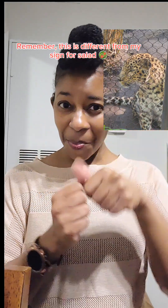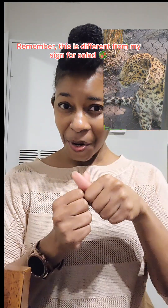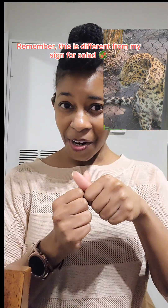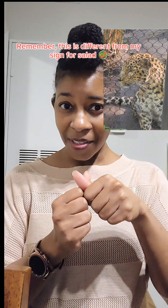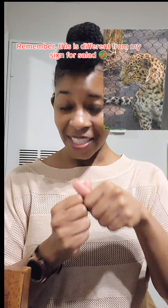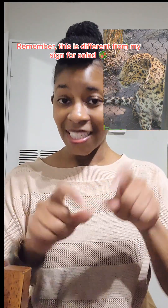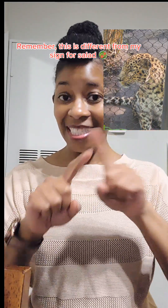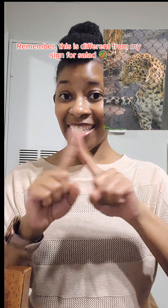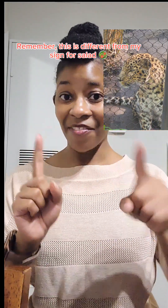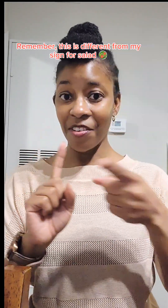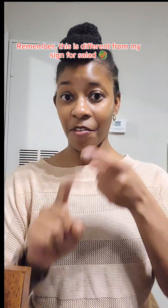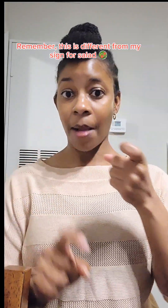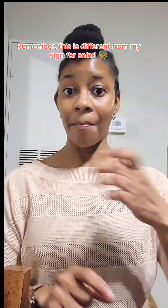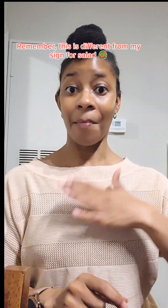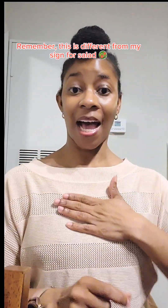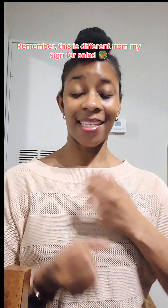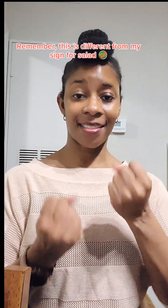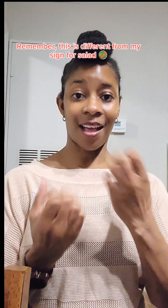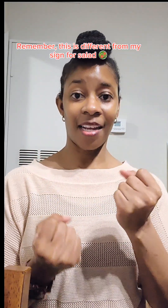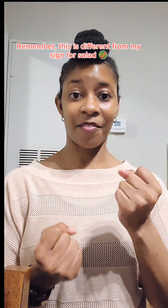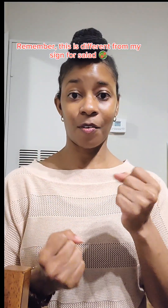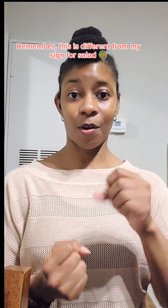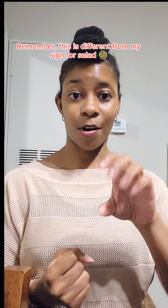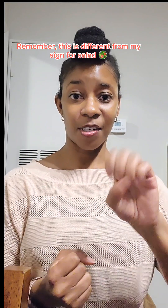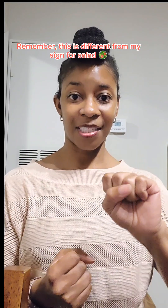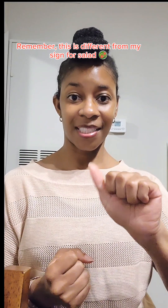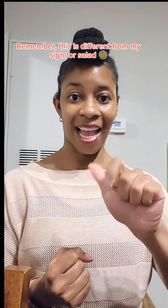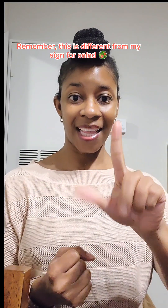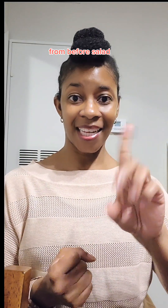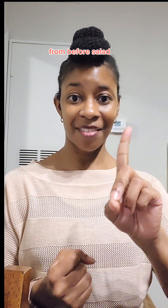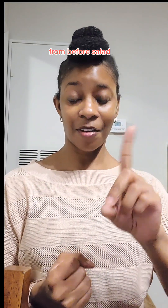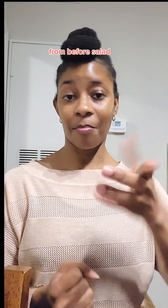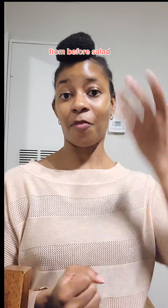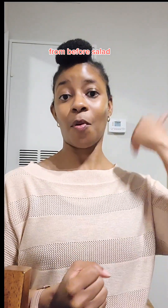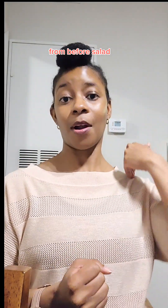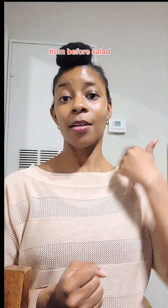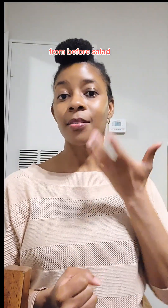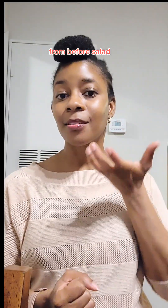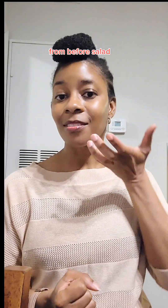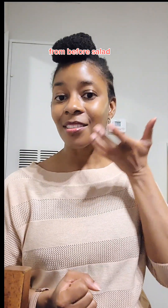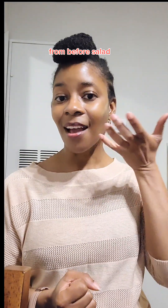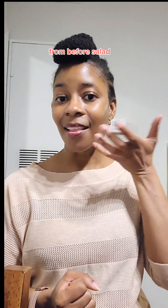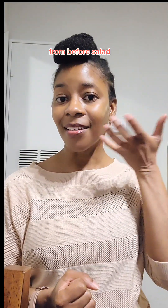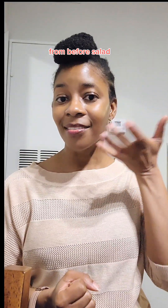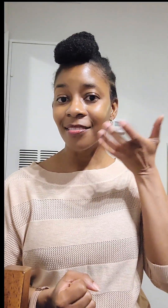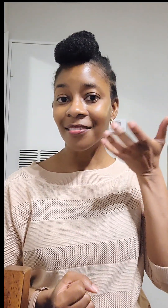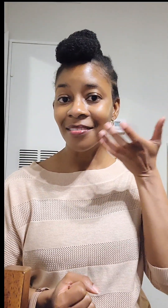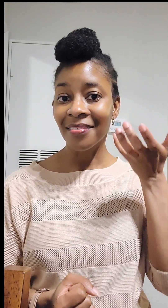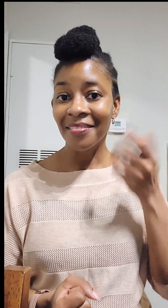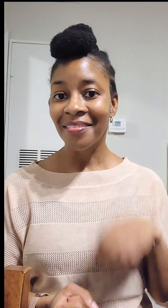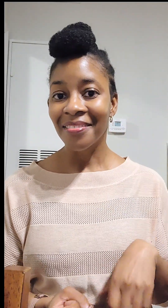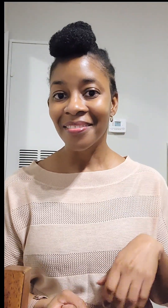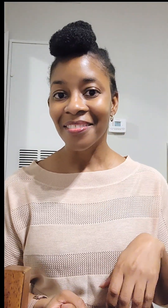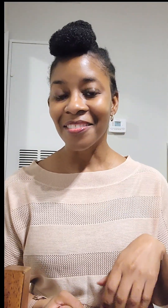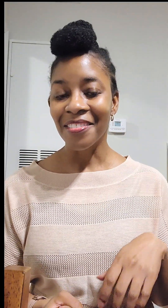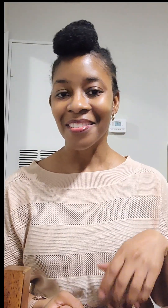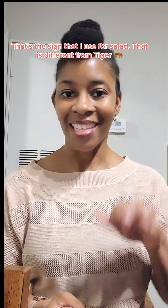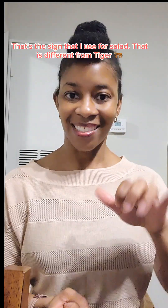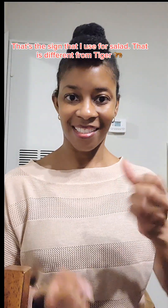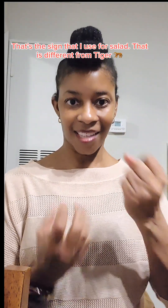Remember, this is different from my sign for salad from before. Salad. That's the sign that